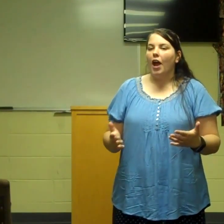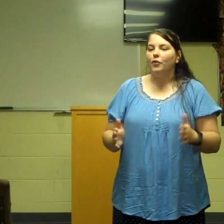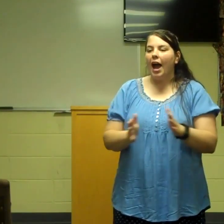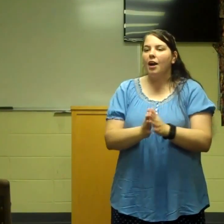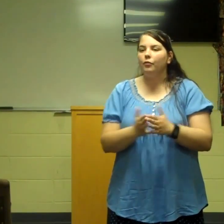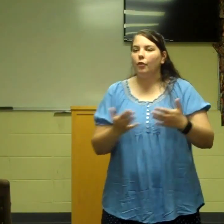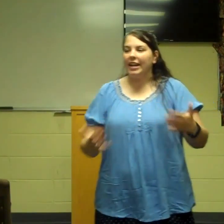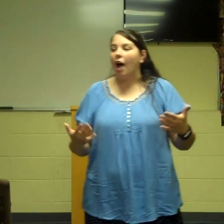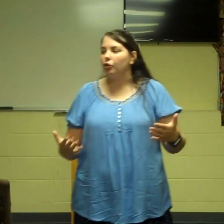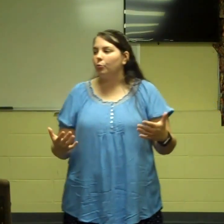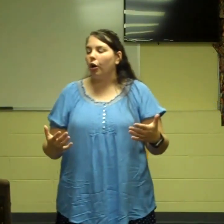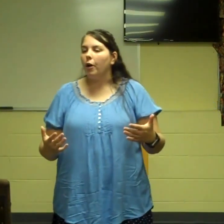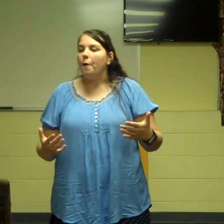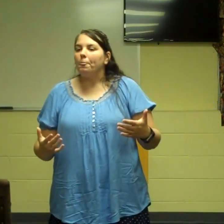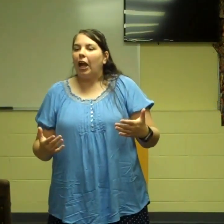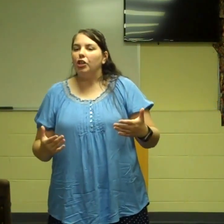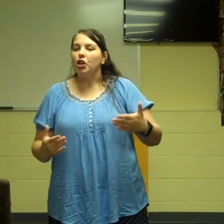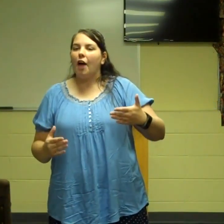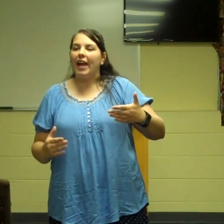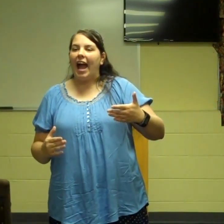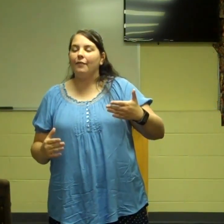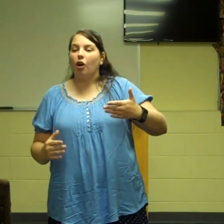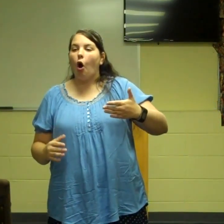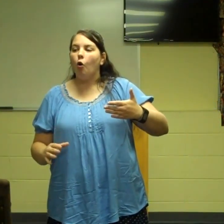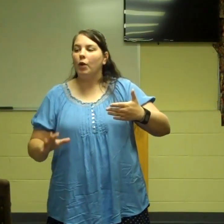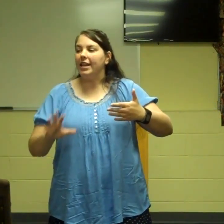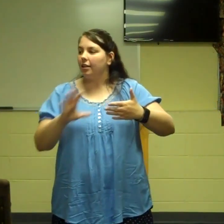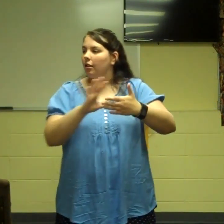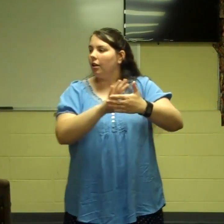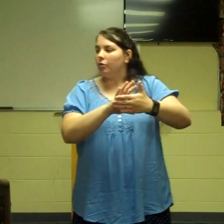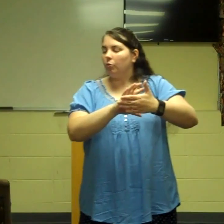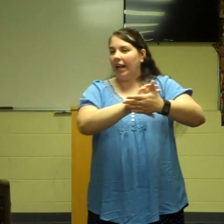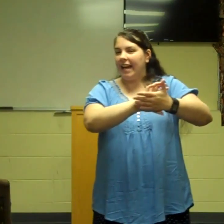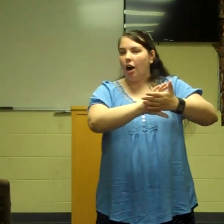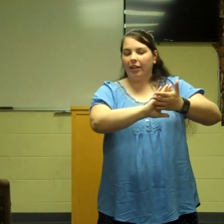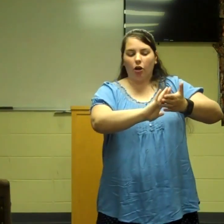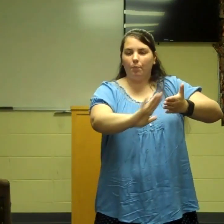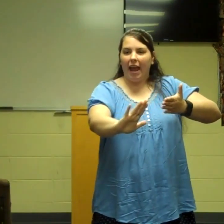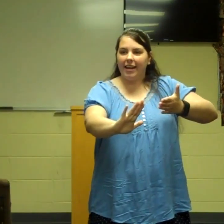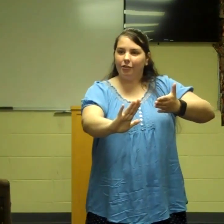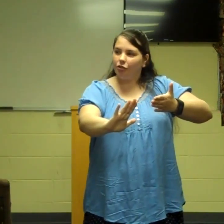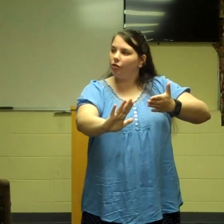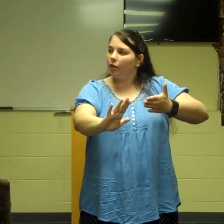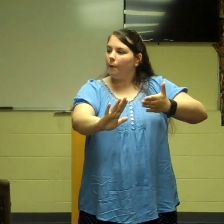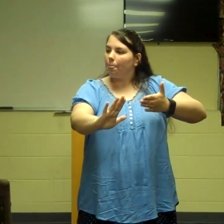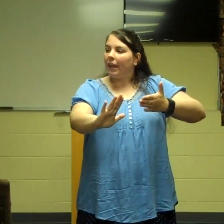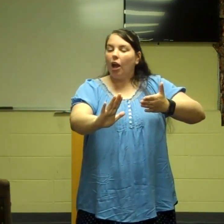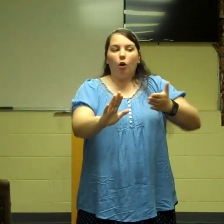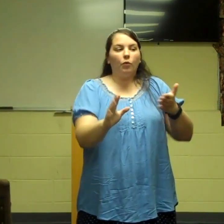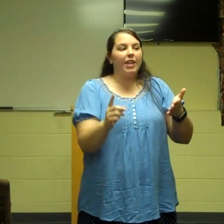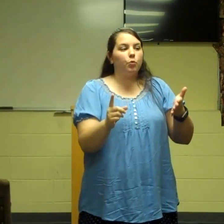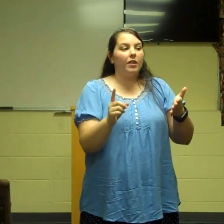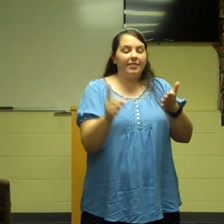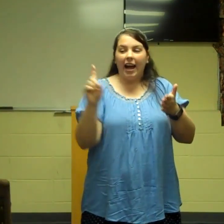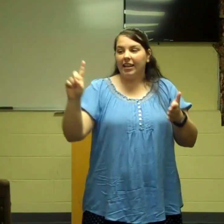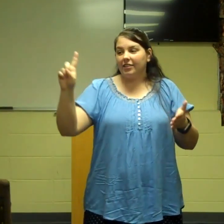if you have a calendar book, and you know how they have like a whole week laid out like on a page? Well, that's what the sign is.